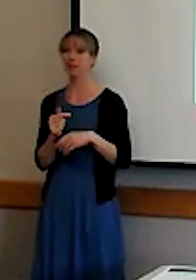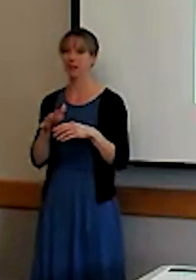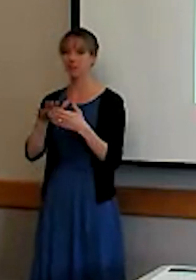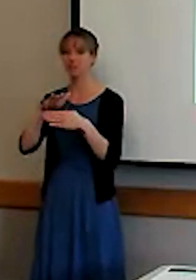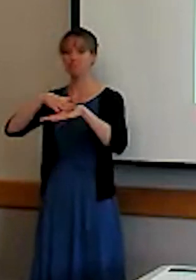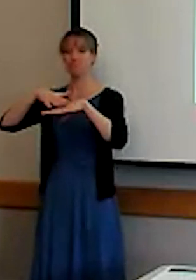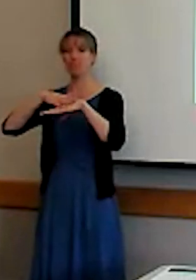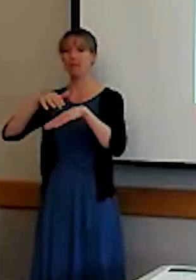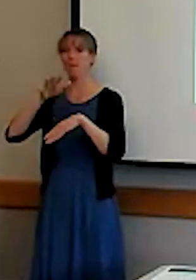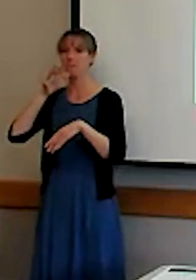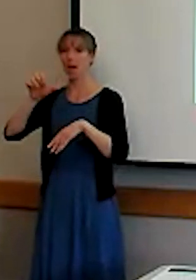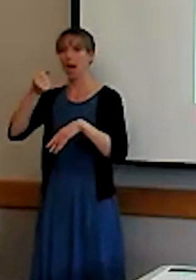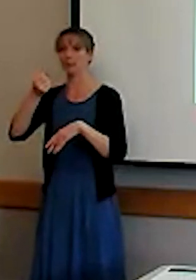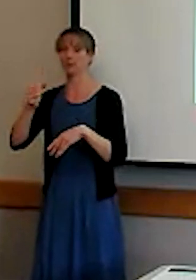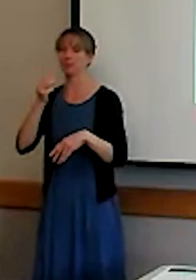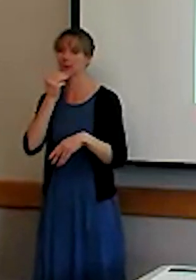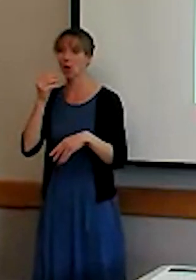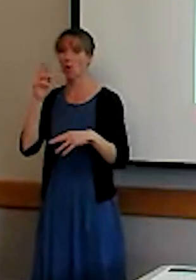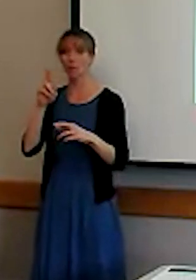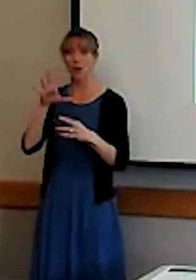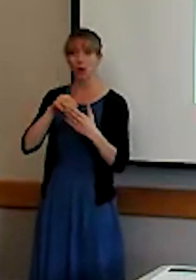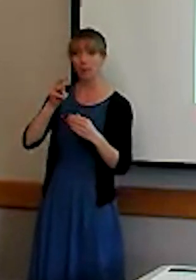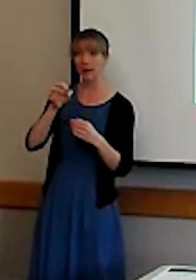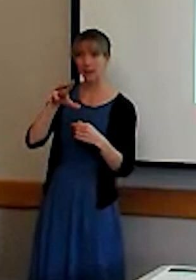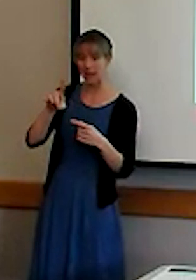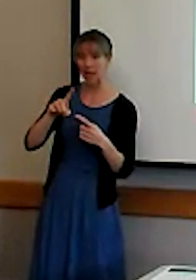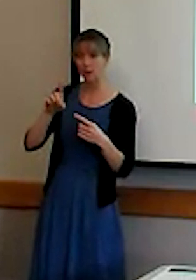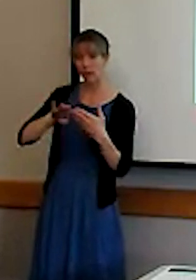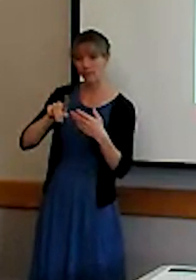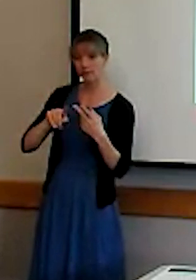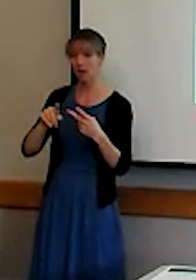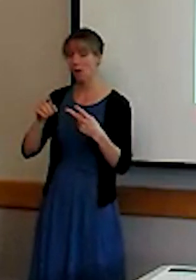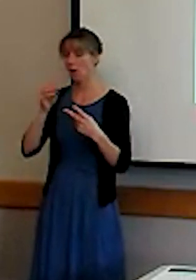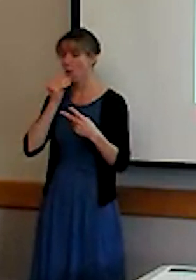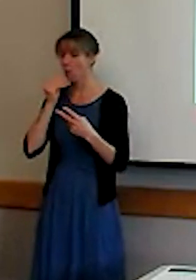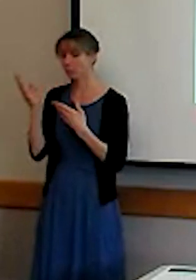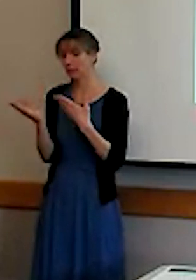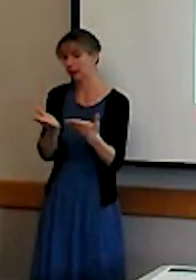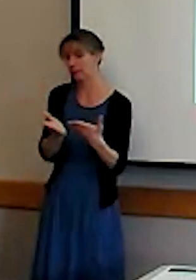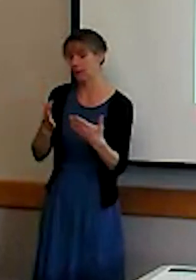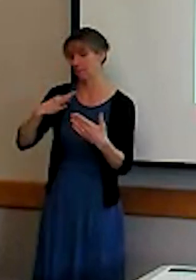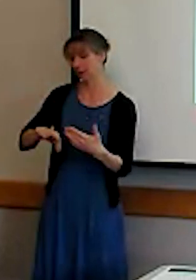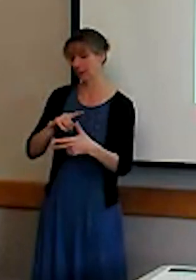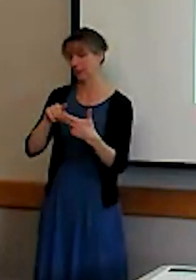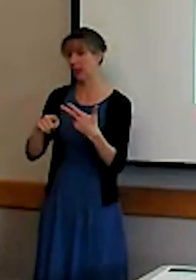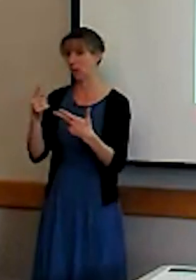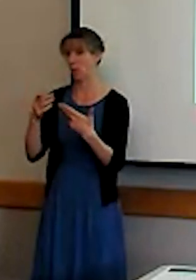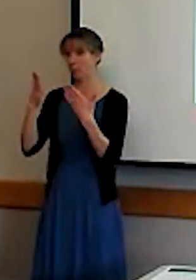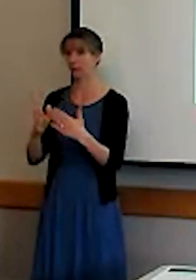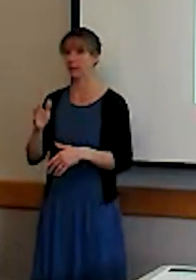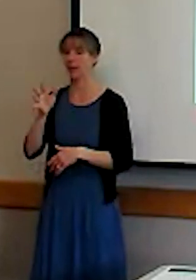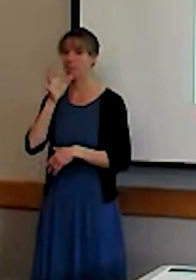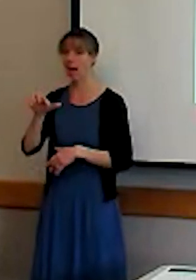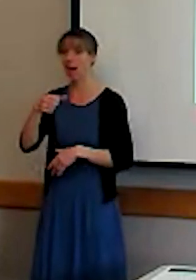overview of Mom's Meals. And I hope you learned a little bit about Medicaid waivers, home delivered meal benefits, and one of the providers,